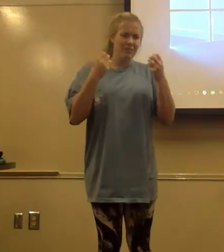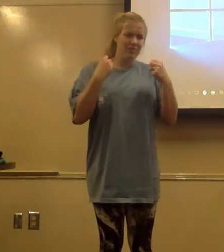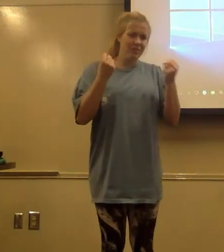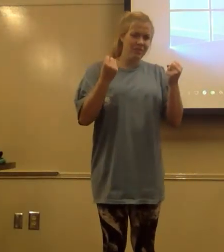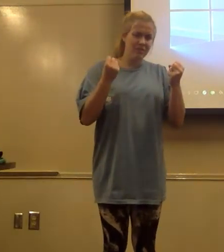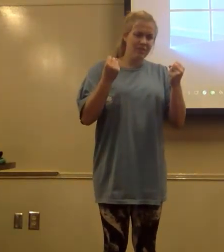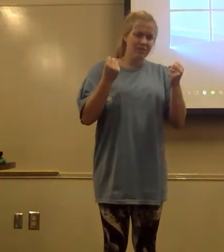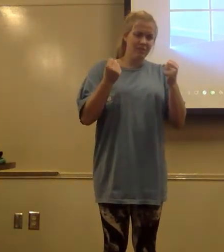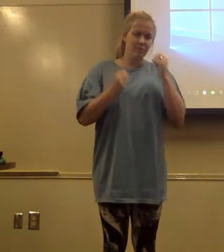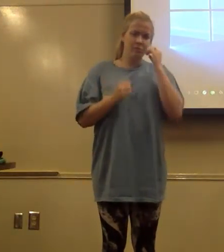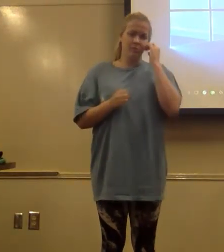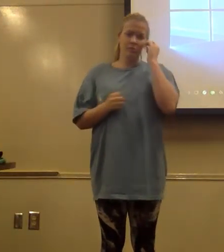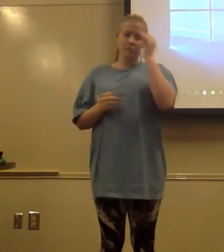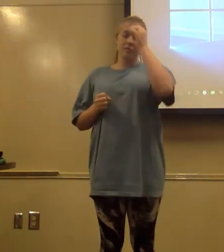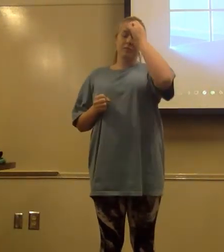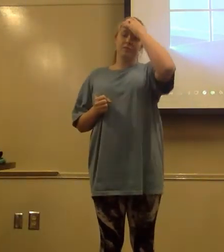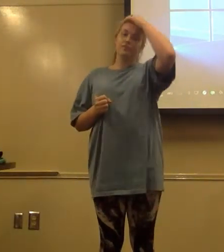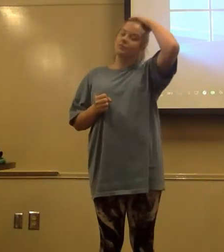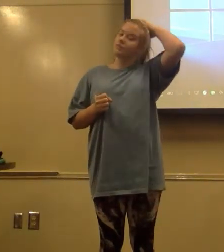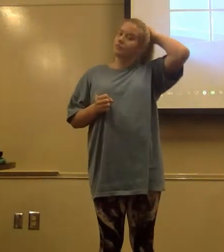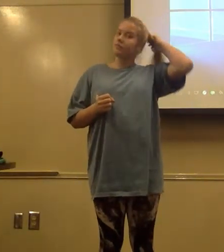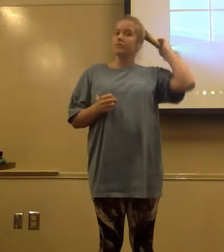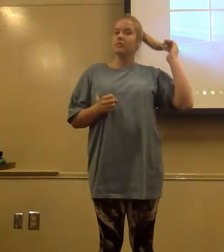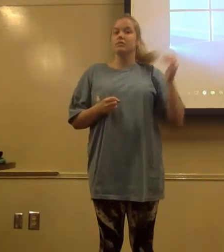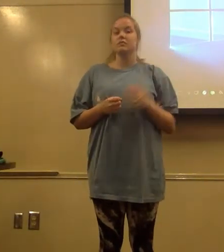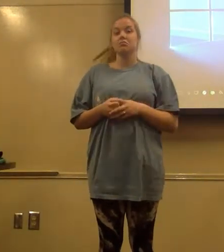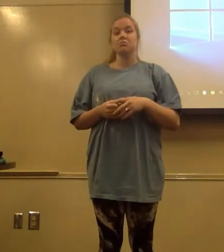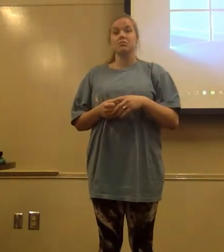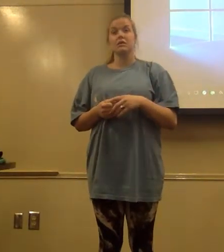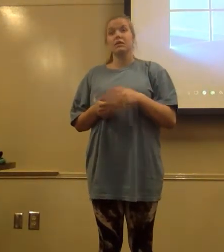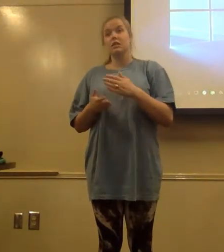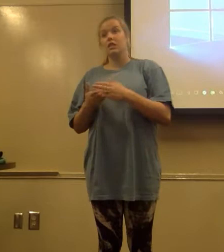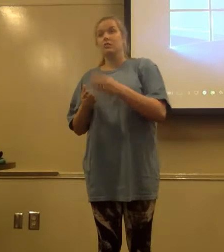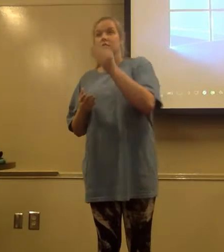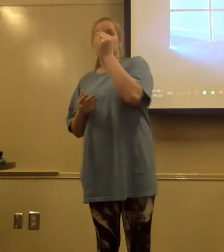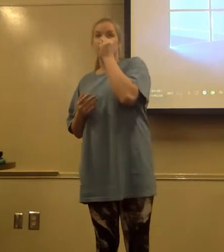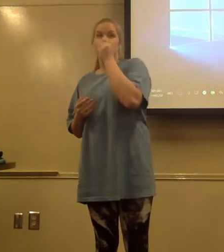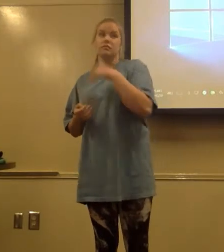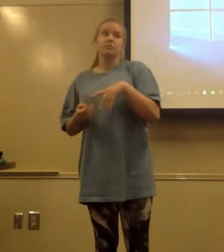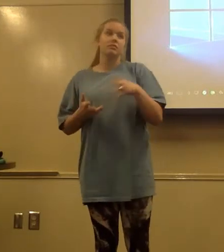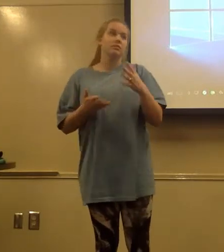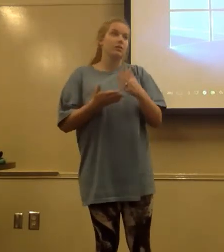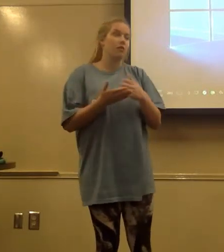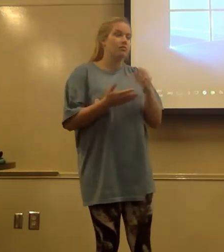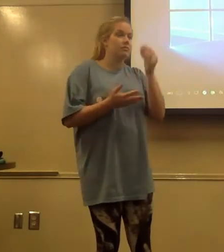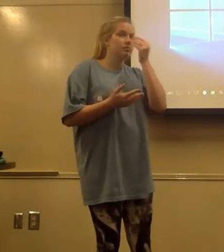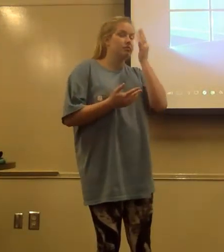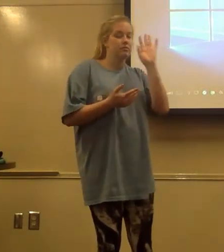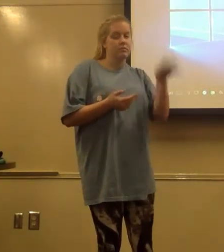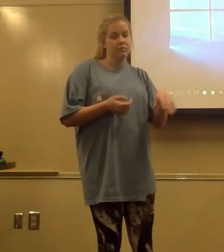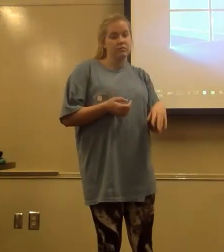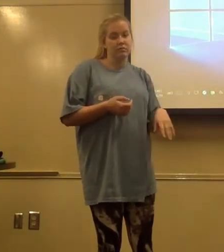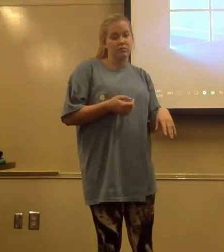people care about animals, some people don't. Yeah. Who doesn't want to live a long, healthy life? Who doesn't want to live a long, healthy life?